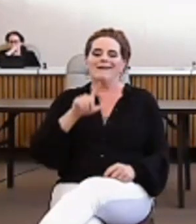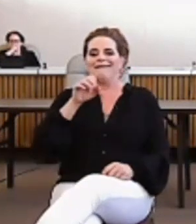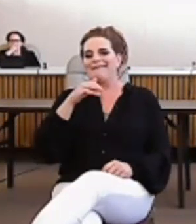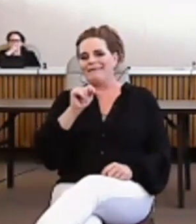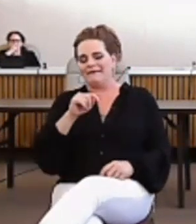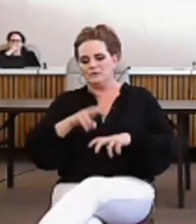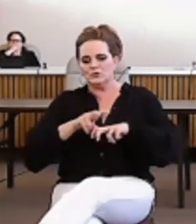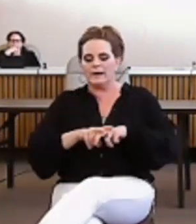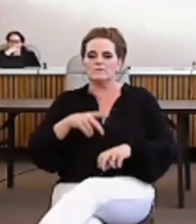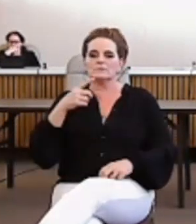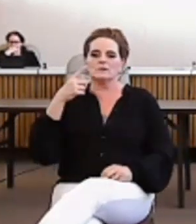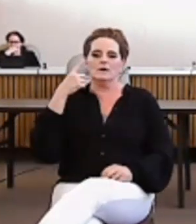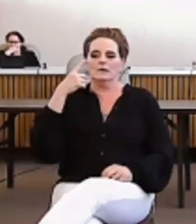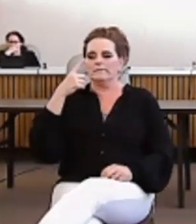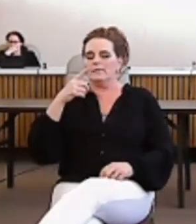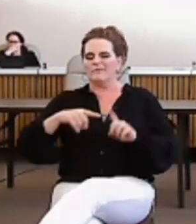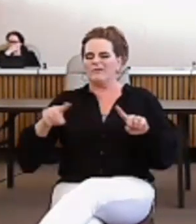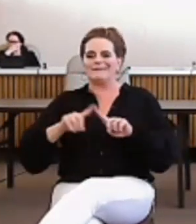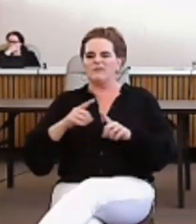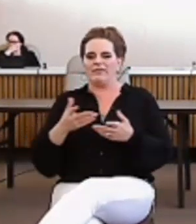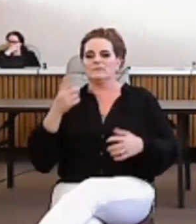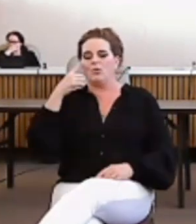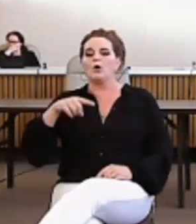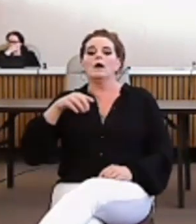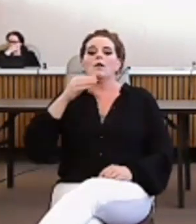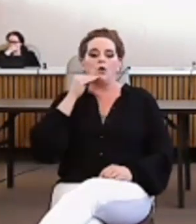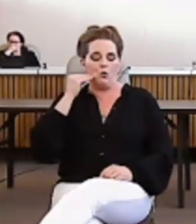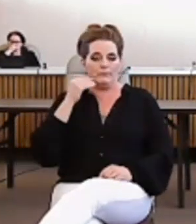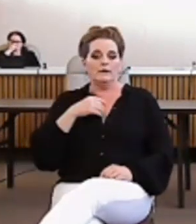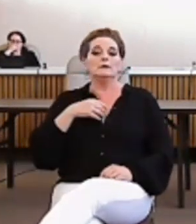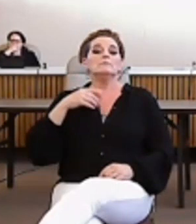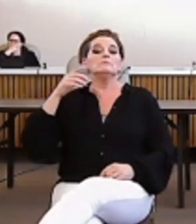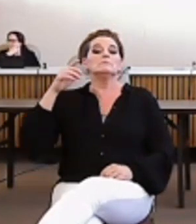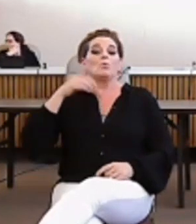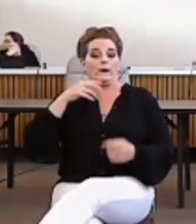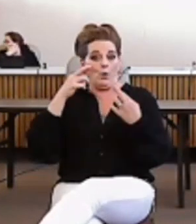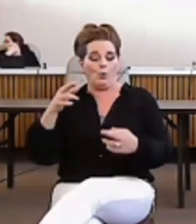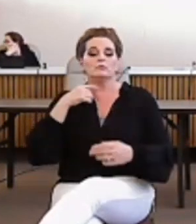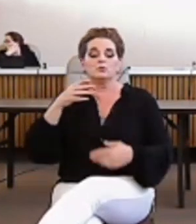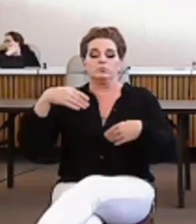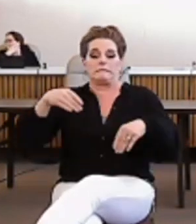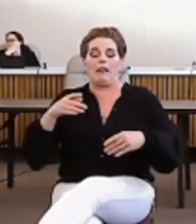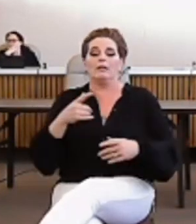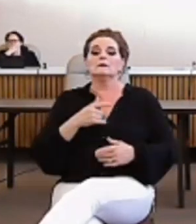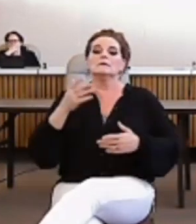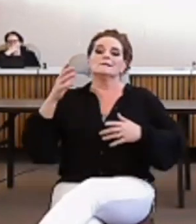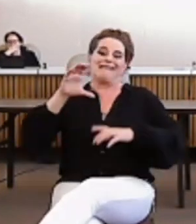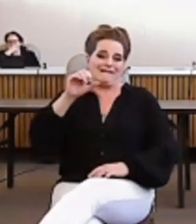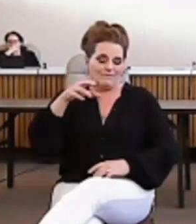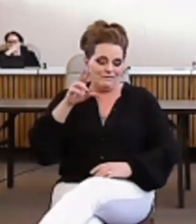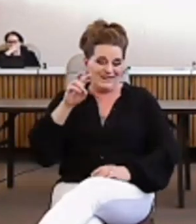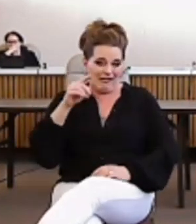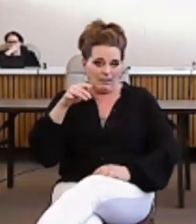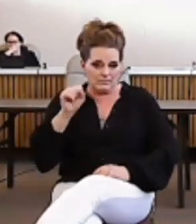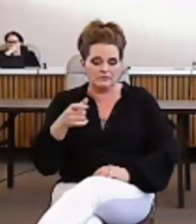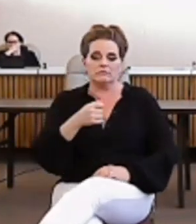home. Additionally, we would like to sell wheelchair accessible vehicles. These are typically minivans that have been converted